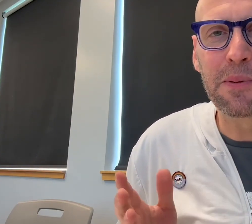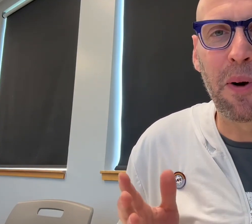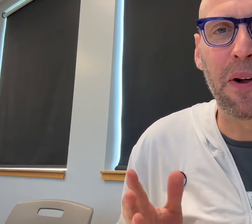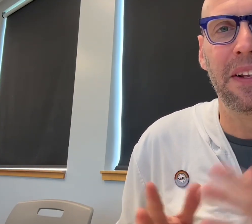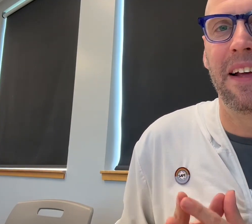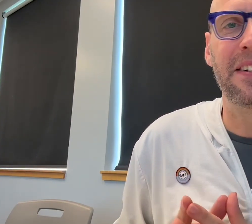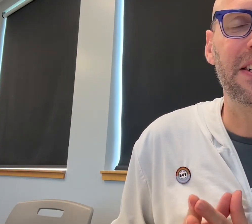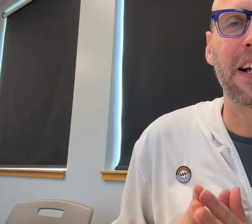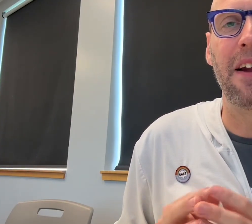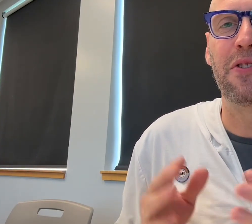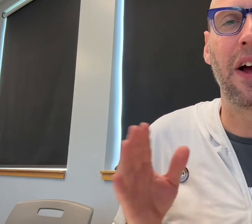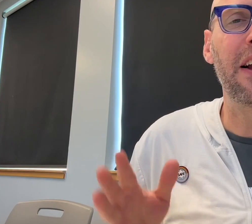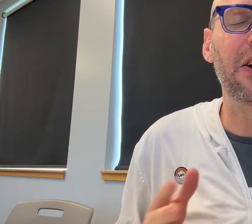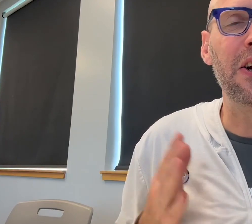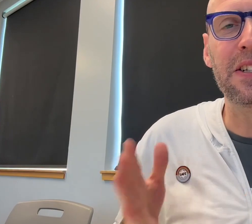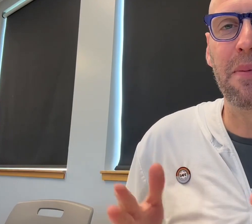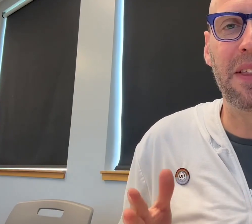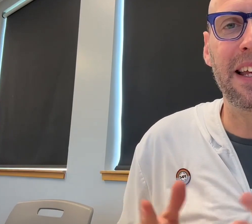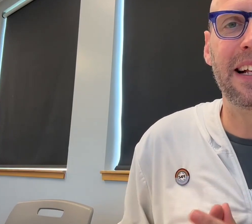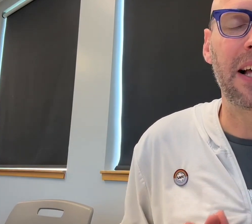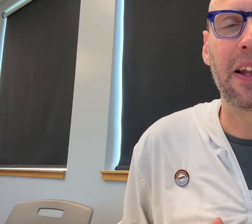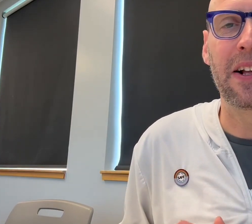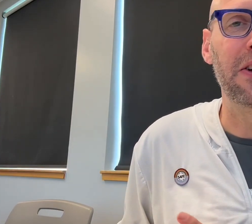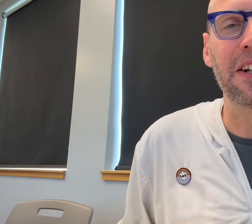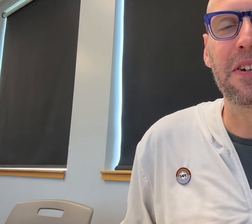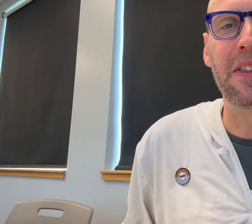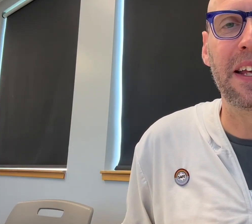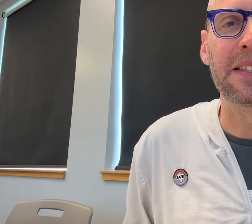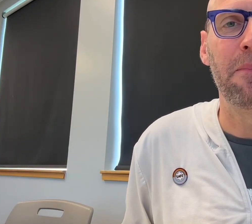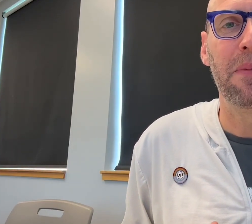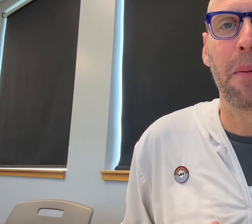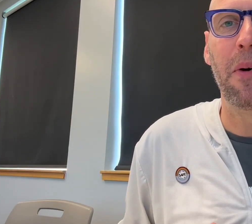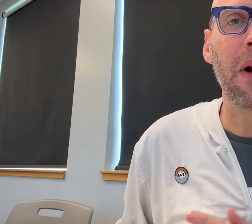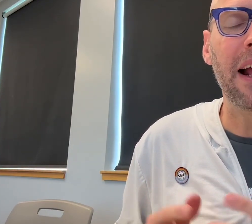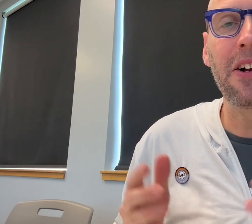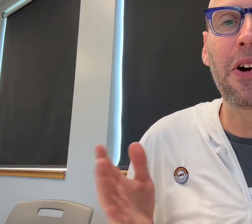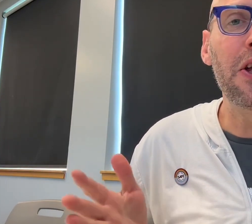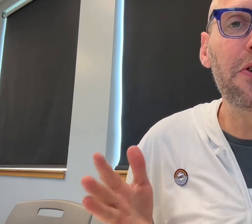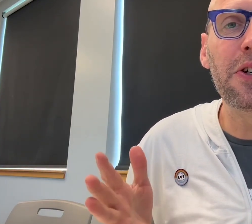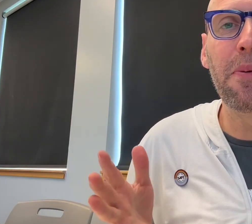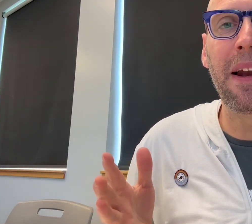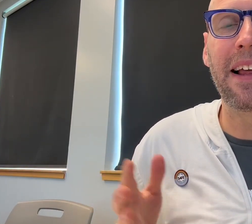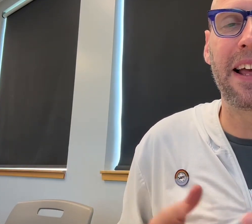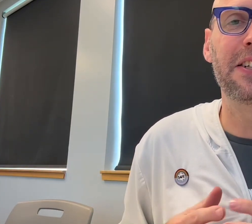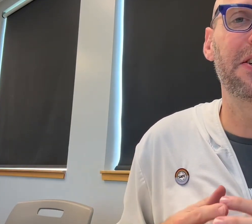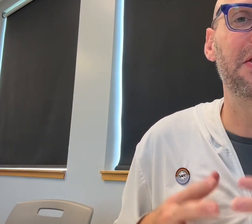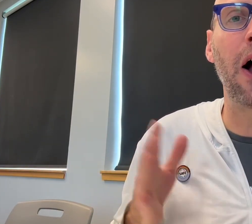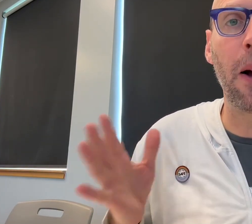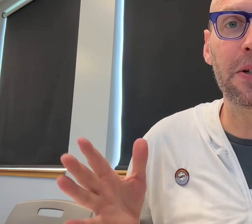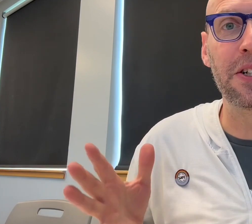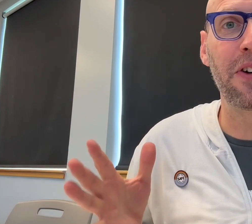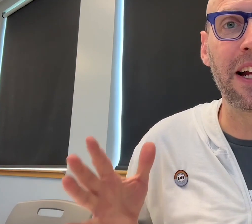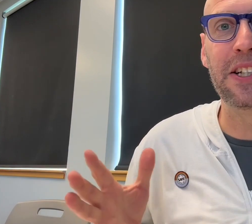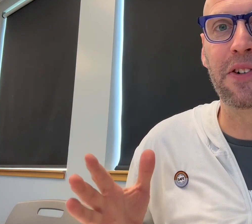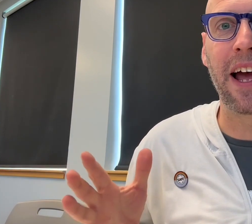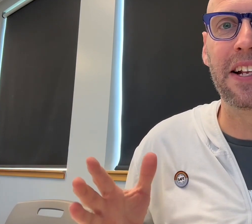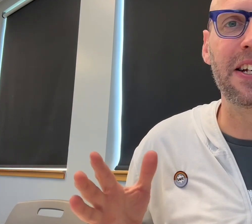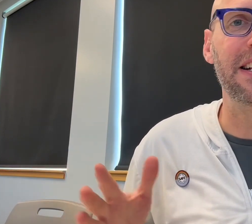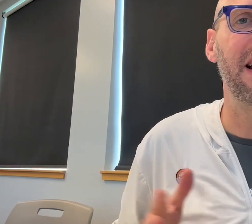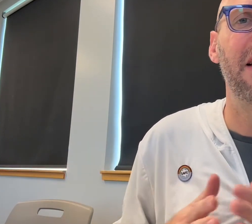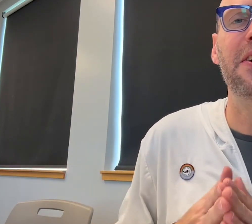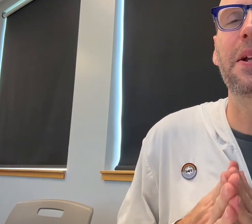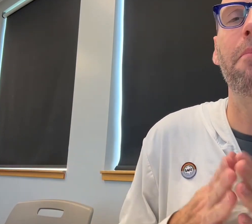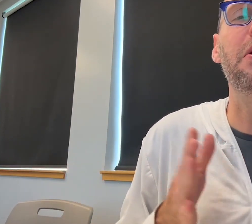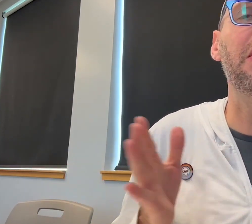real small, just kind of trying to learn some things. I like learning new things. But when I go to YouTube and I like search option trading